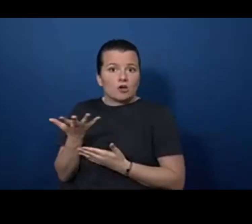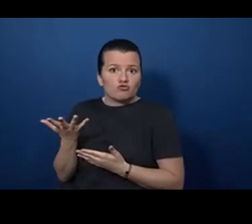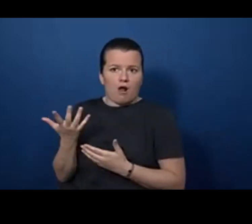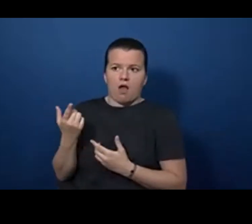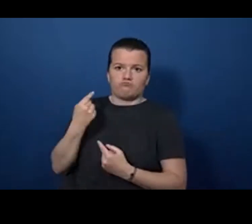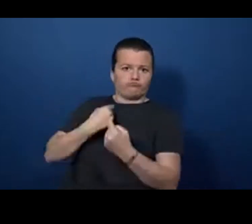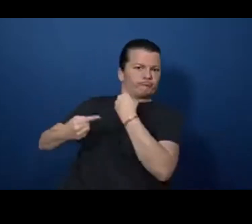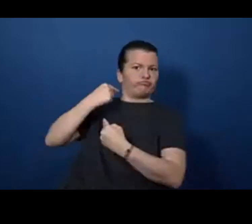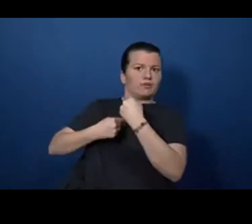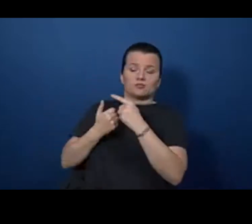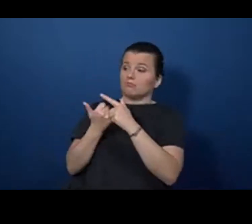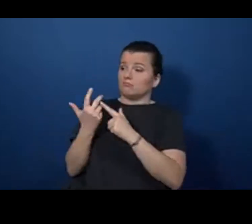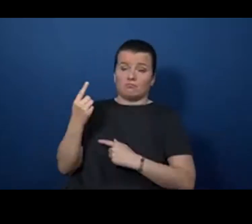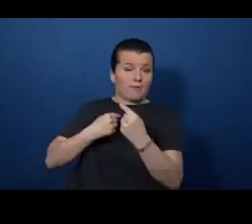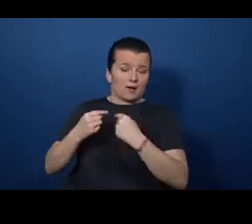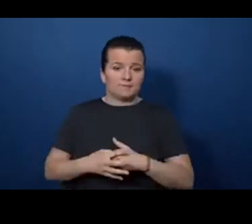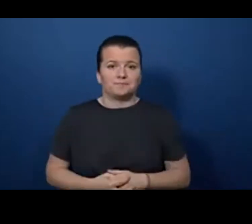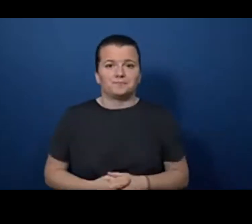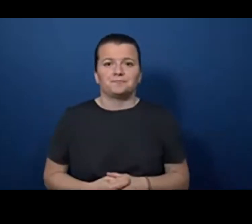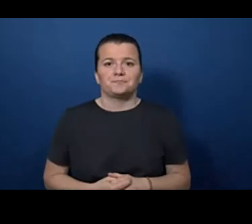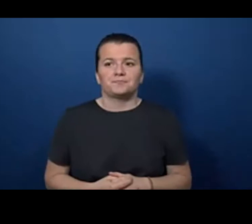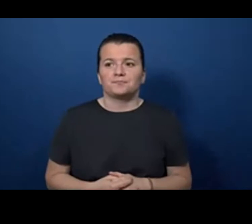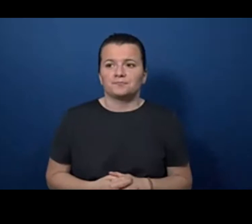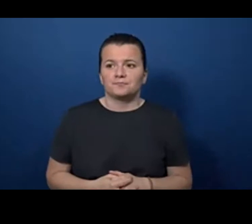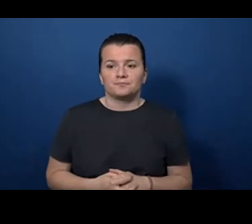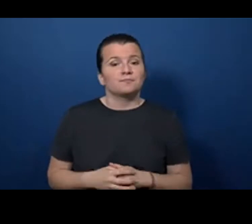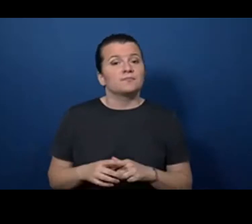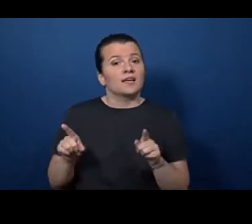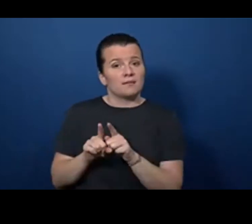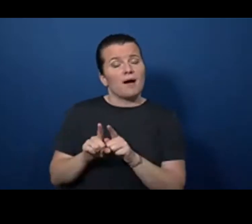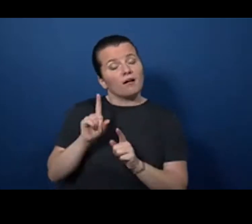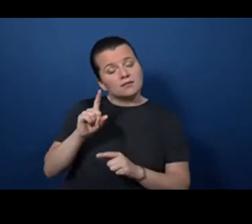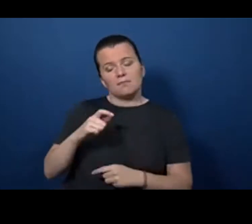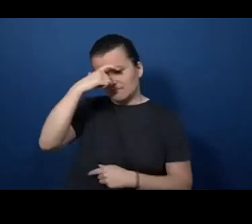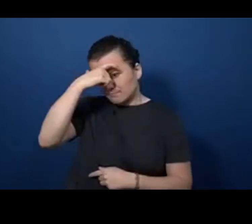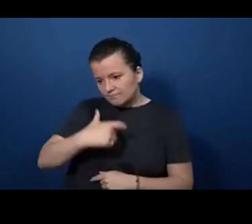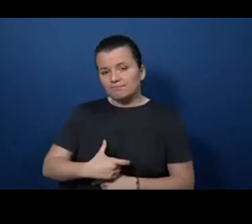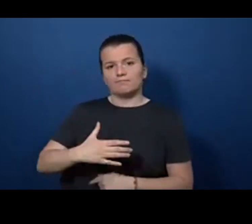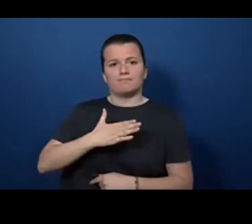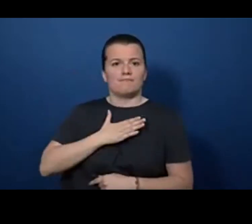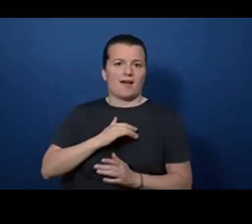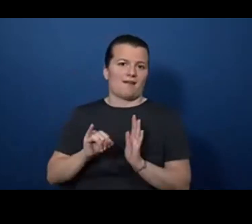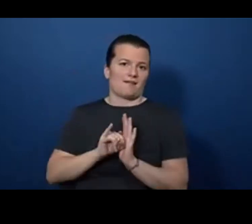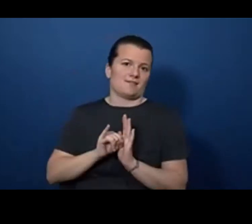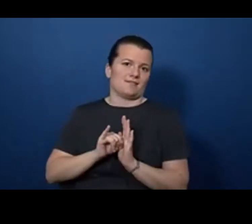also suffering from an attack on their personal identity. And the principle of the convention